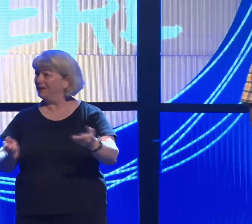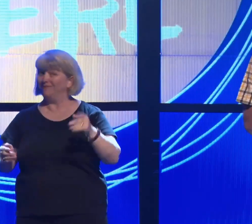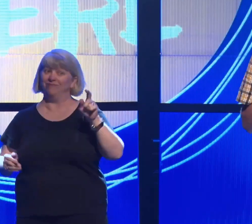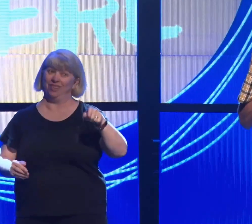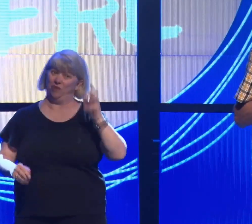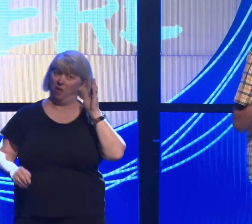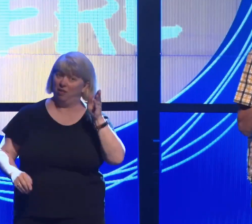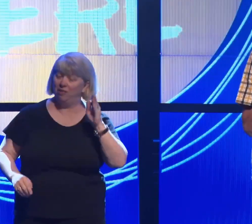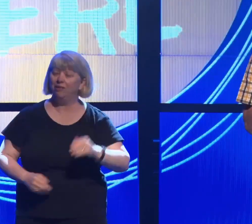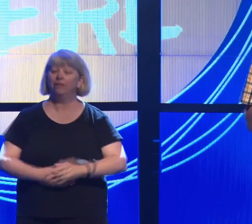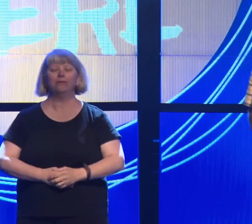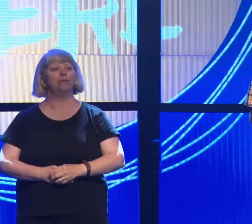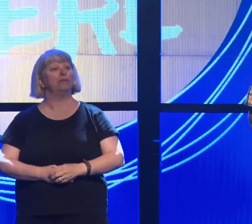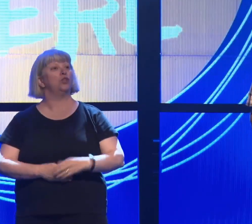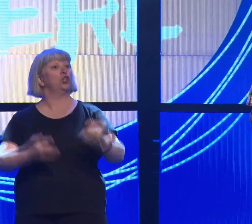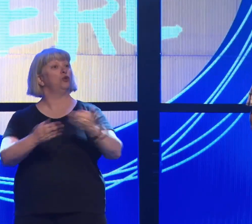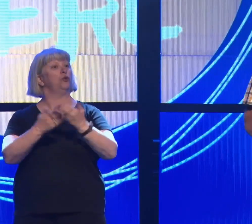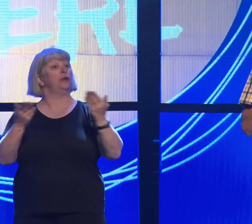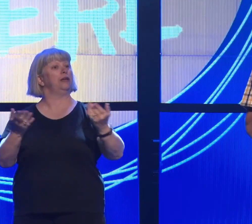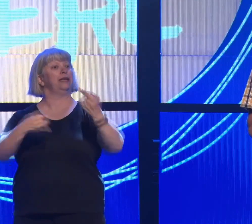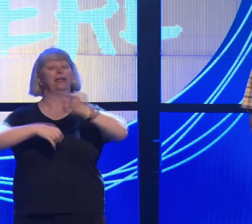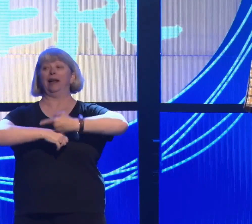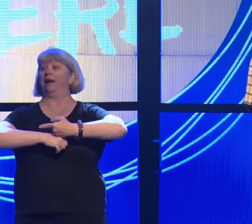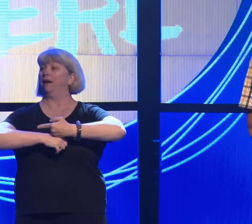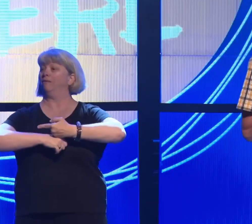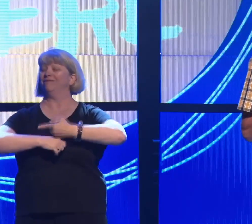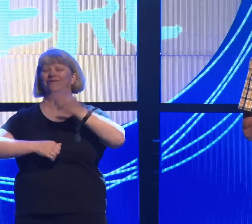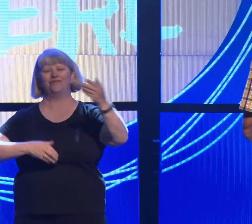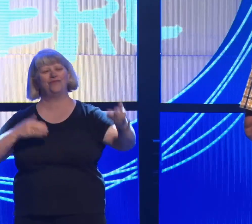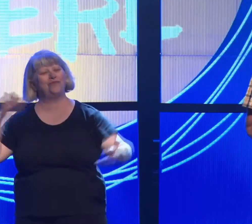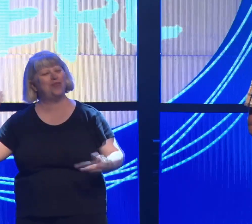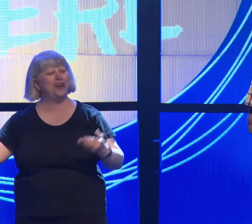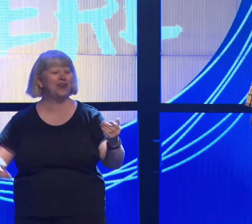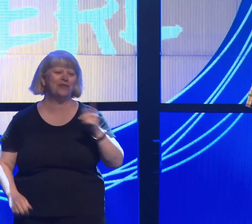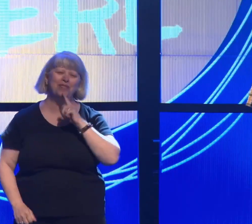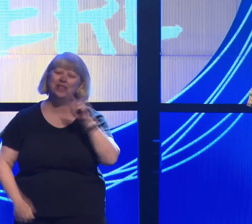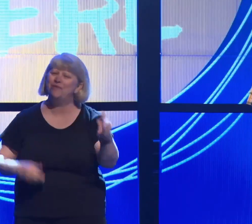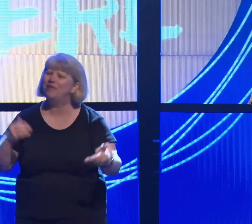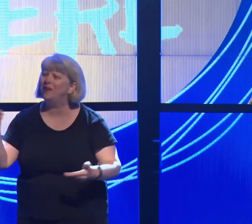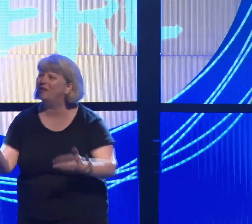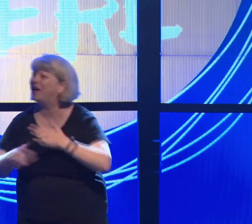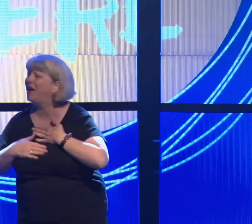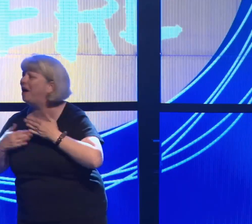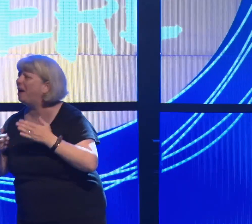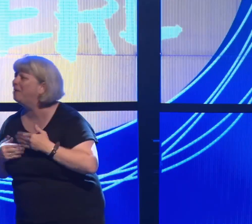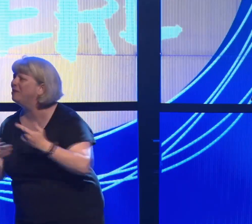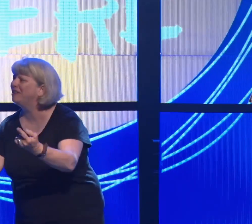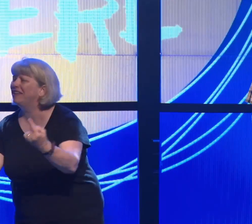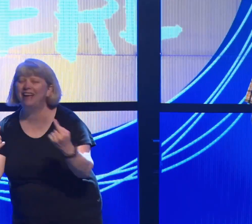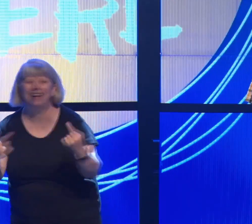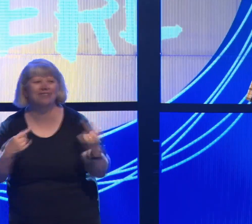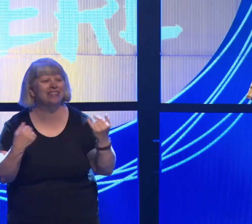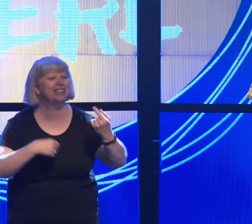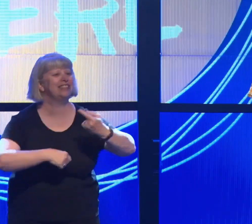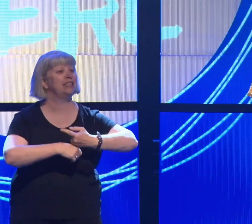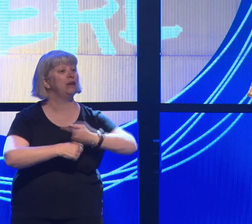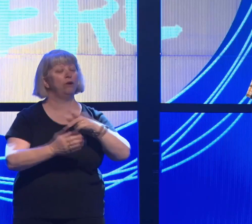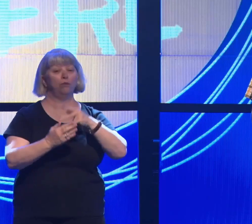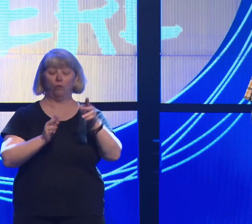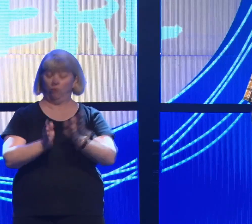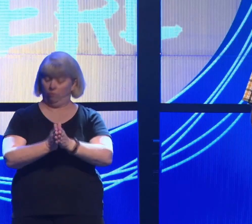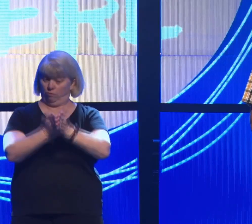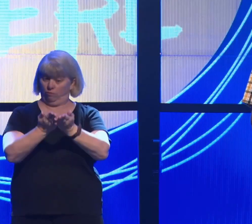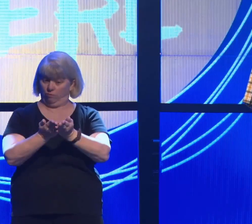that. If you're new here today, welcome. Really, welcome. We're so glad you've joined us. And the program folder is